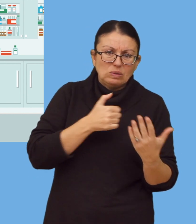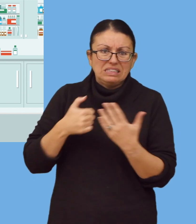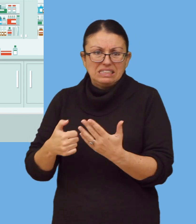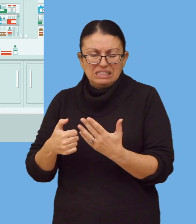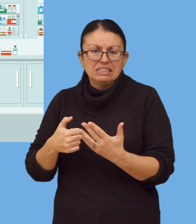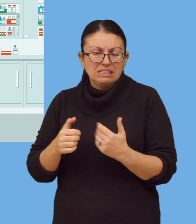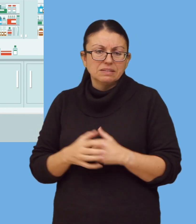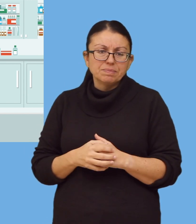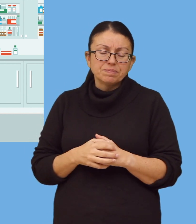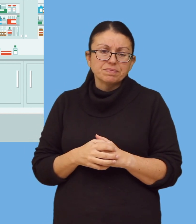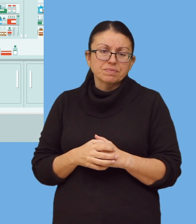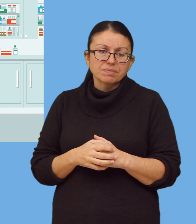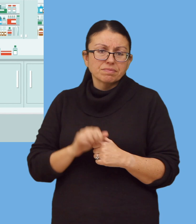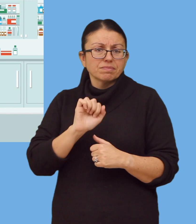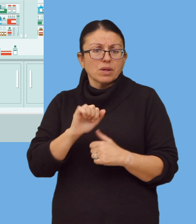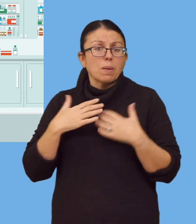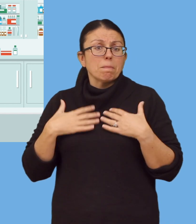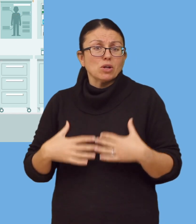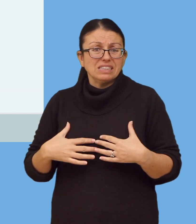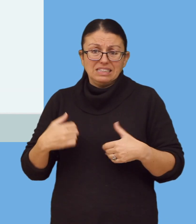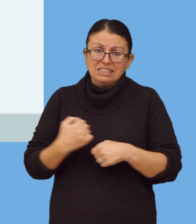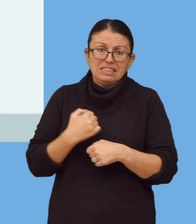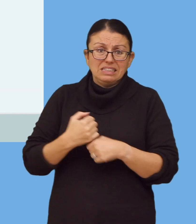blood clots and wound infections.